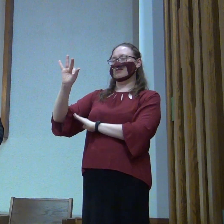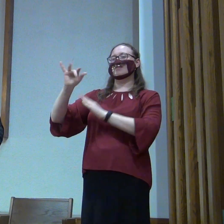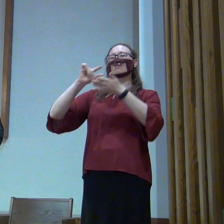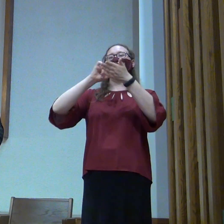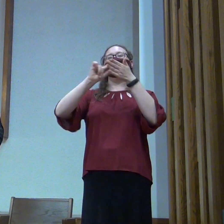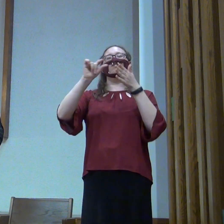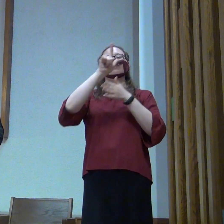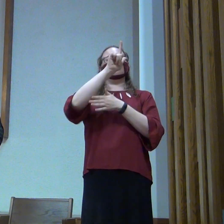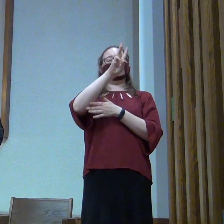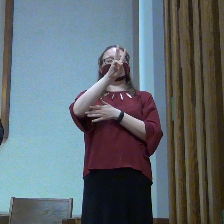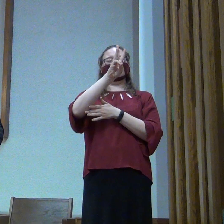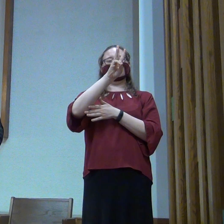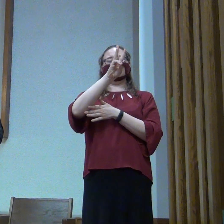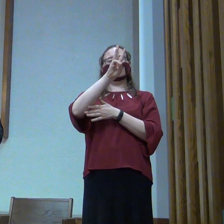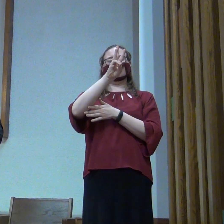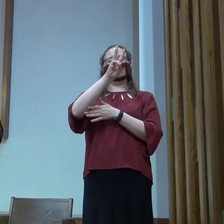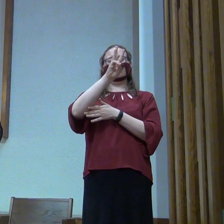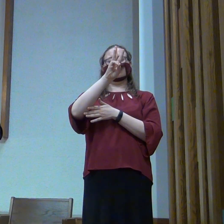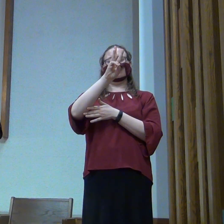verse 26.